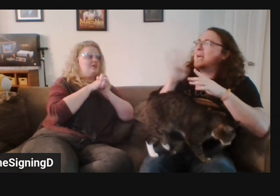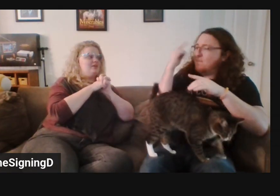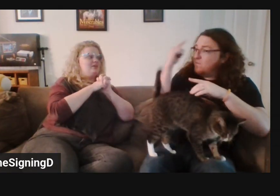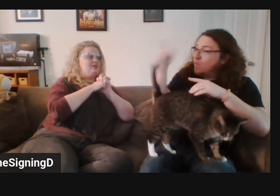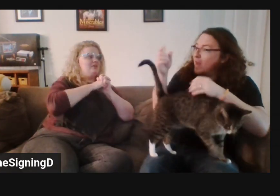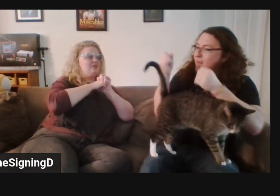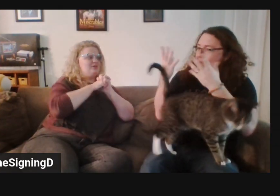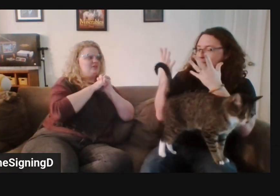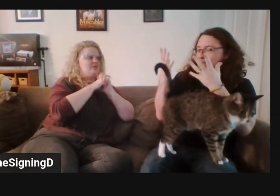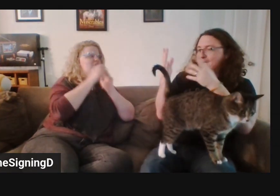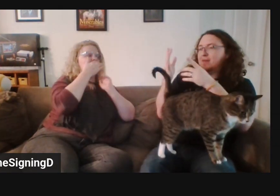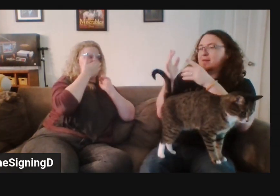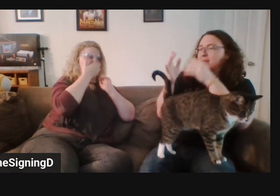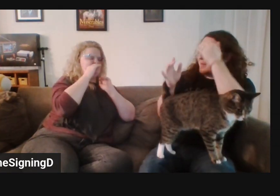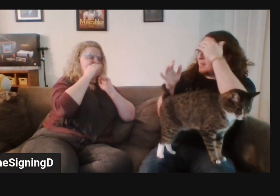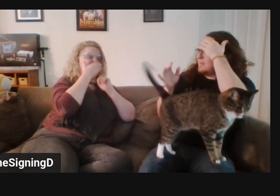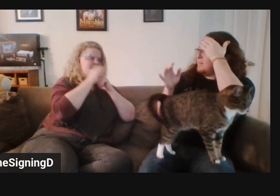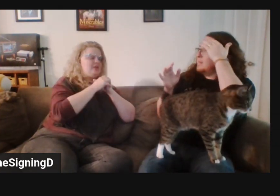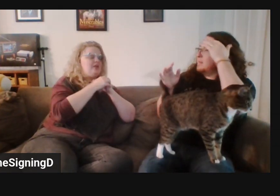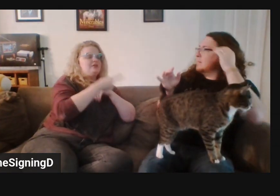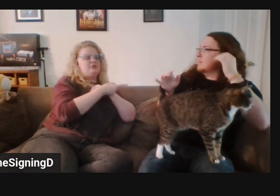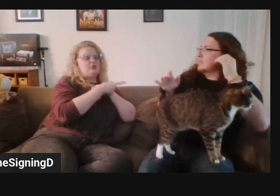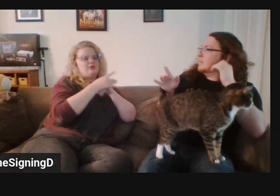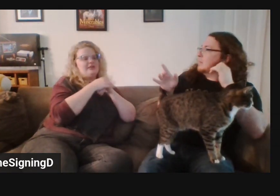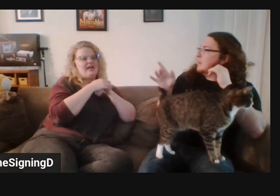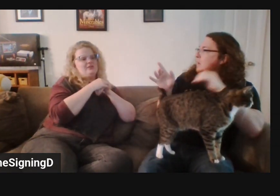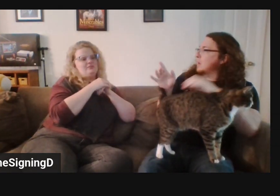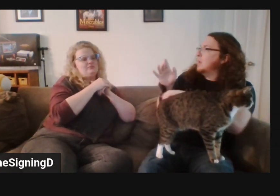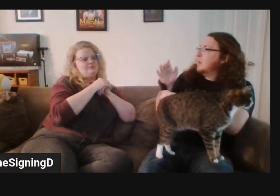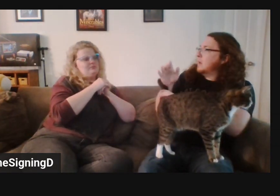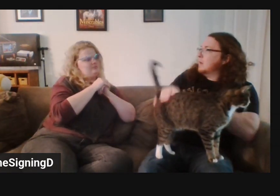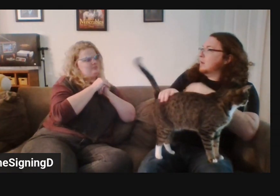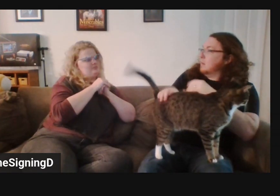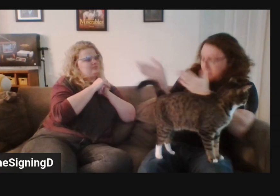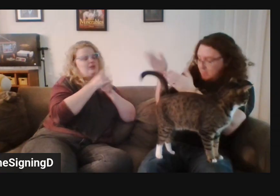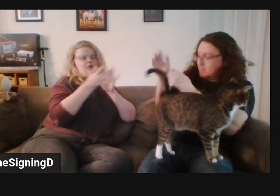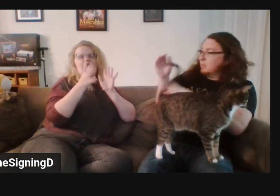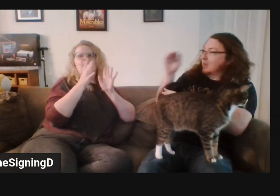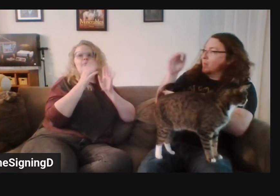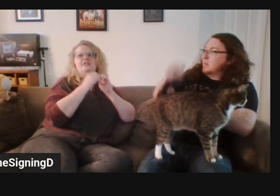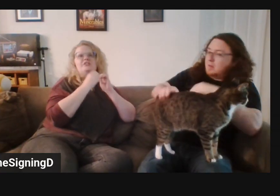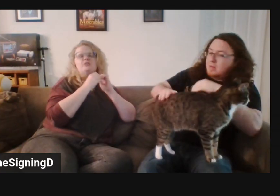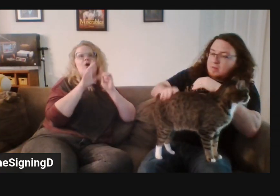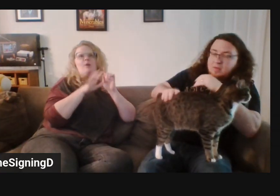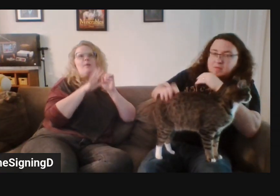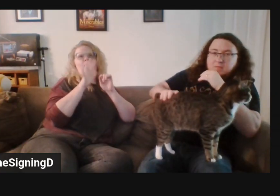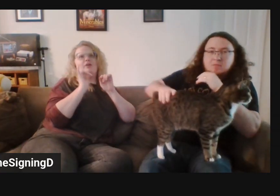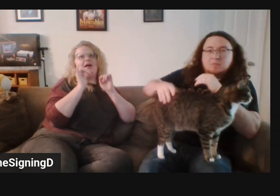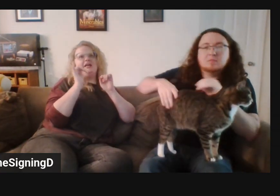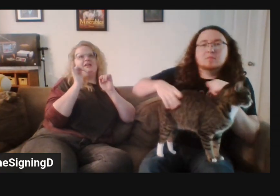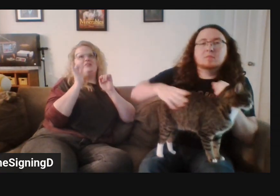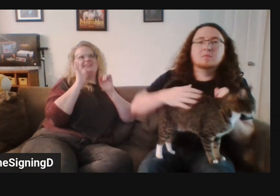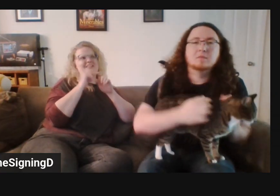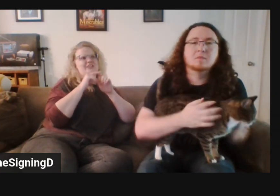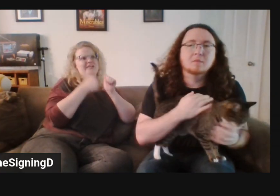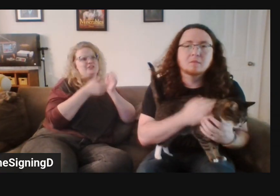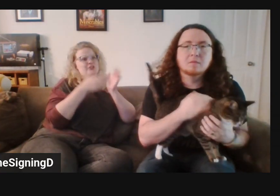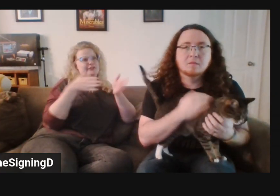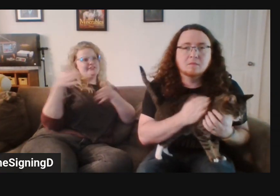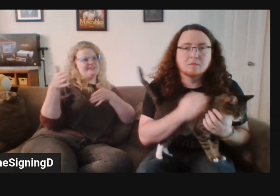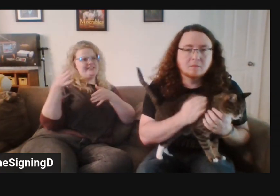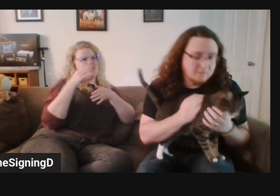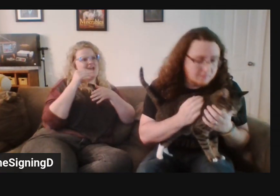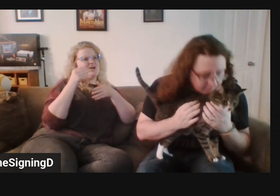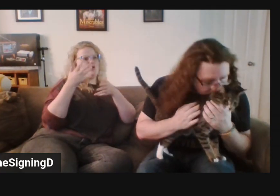many. Yeah. So It's just more about like listening to